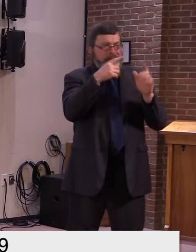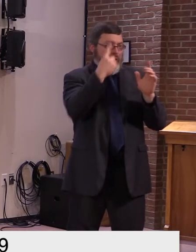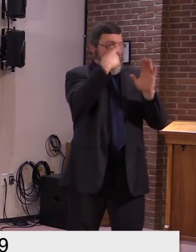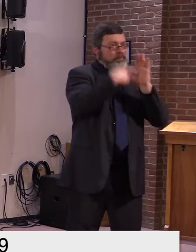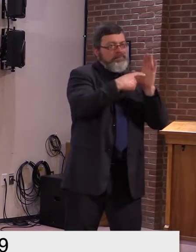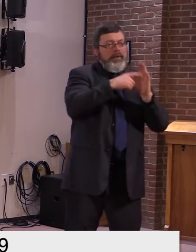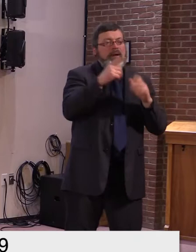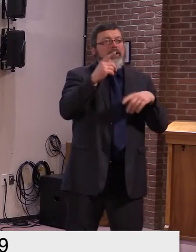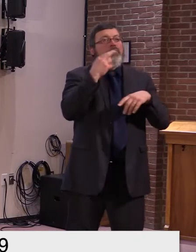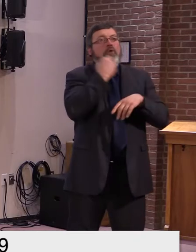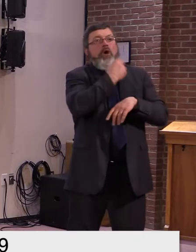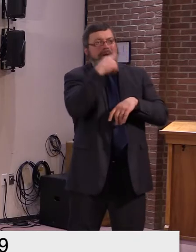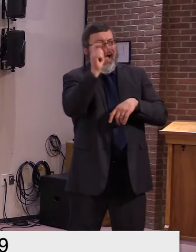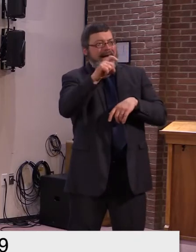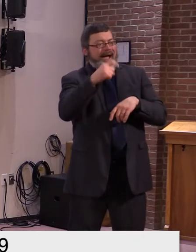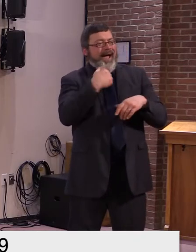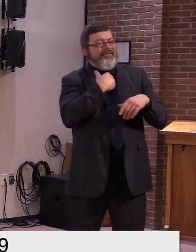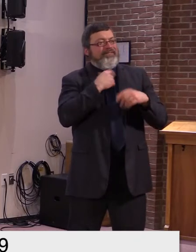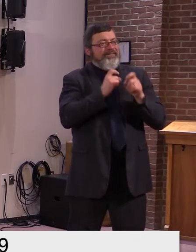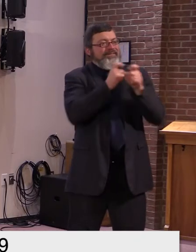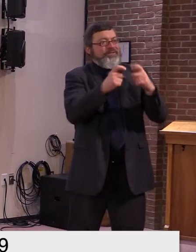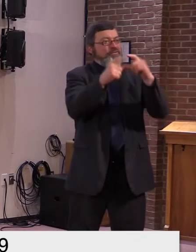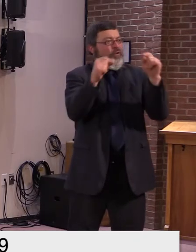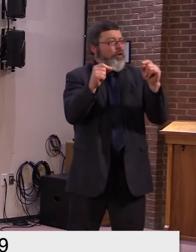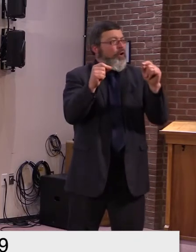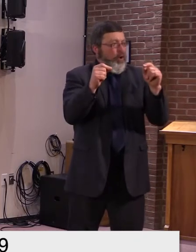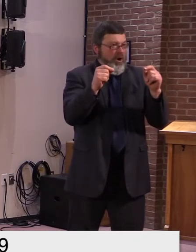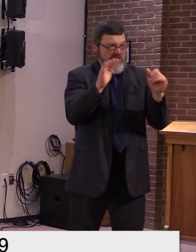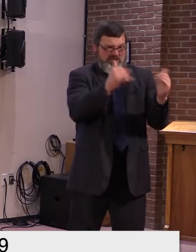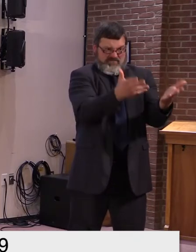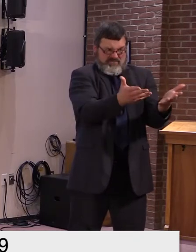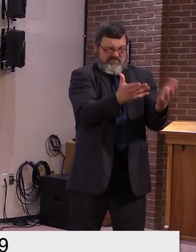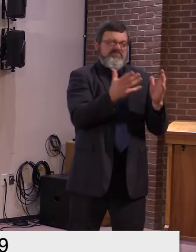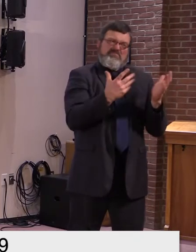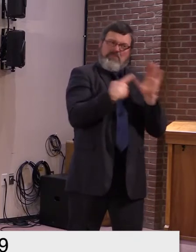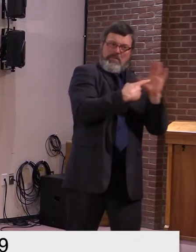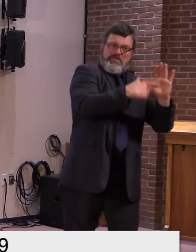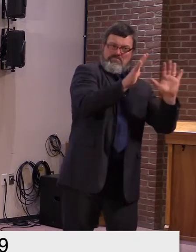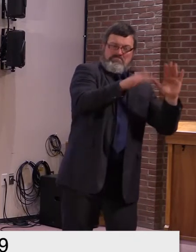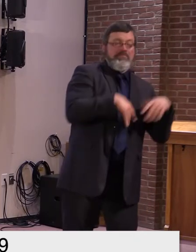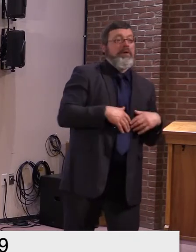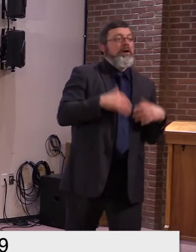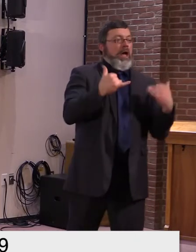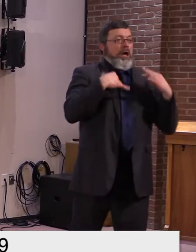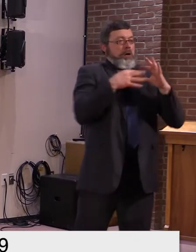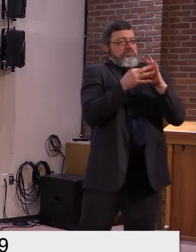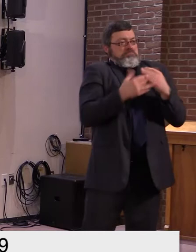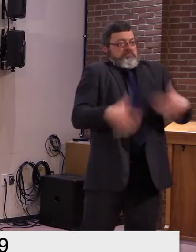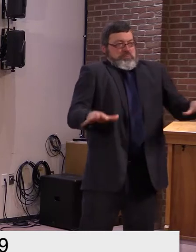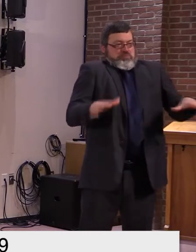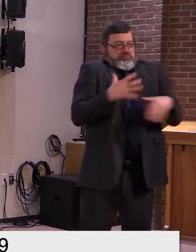ahead. Now I'll turn it over to our great friend, Congressman Peter Welch.